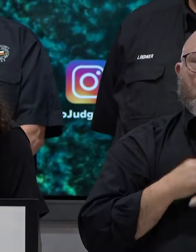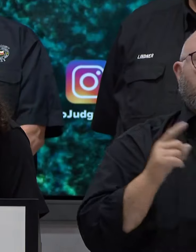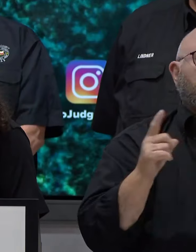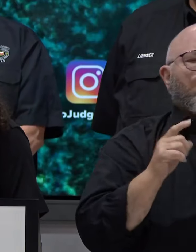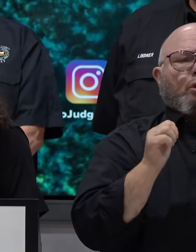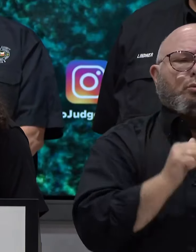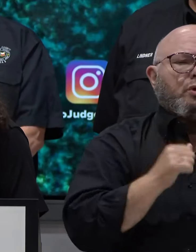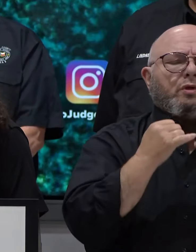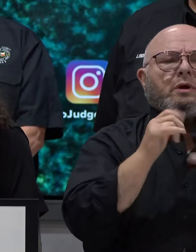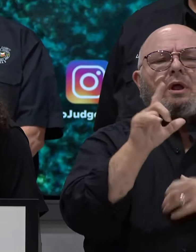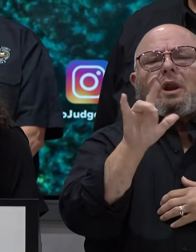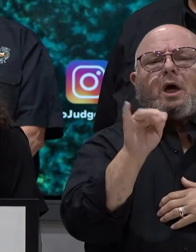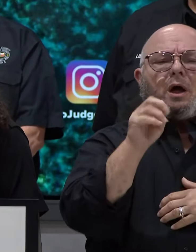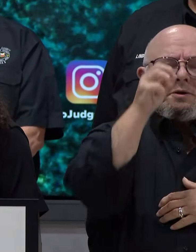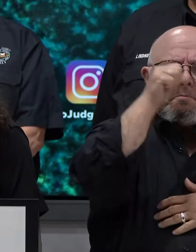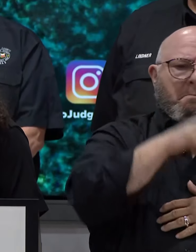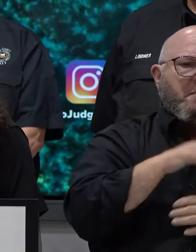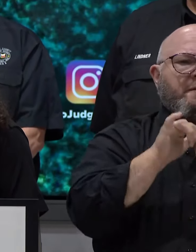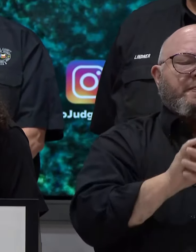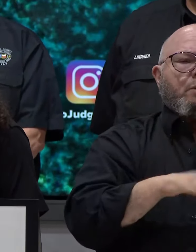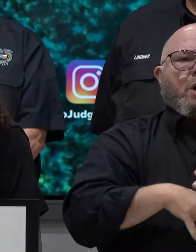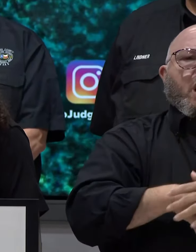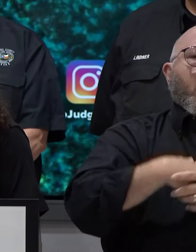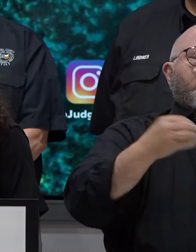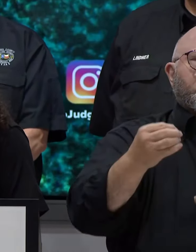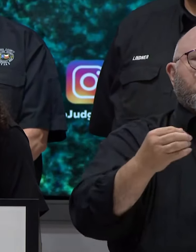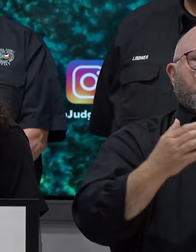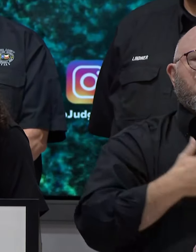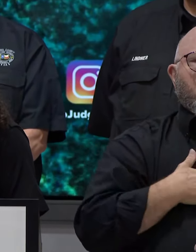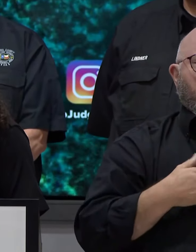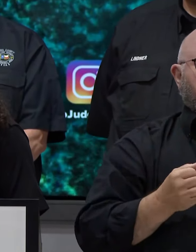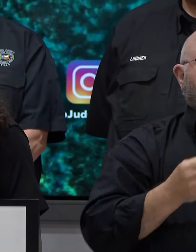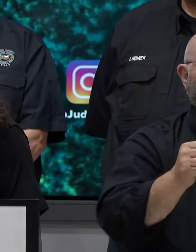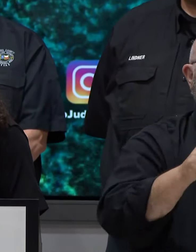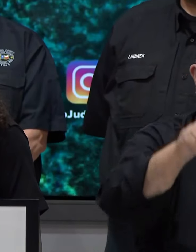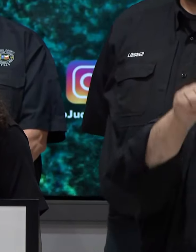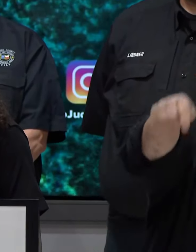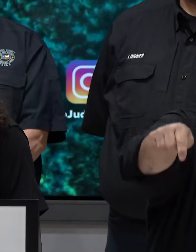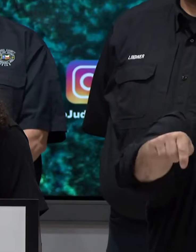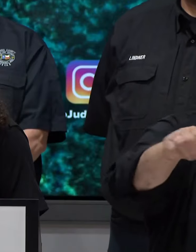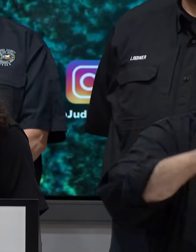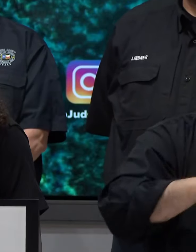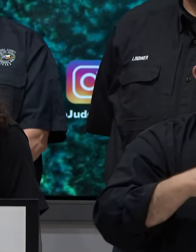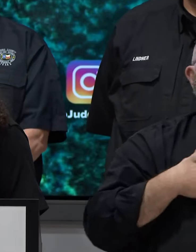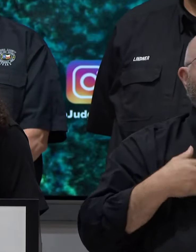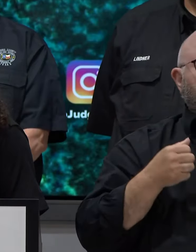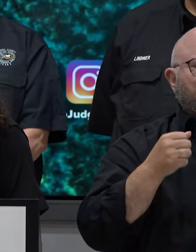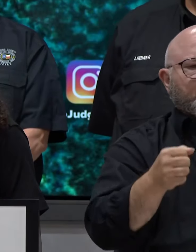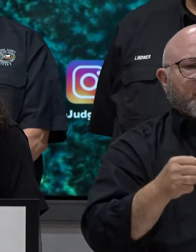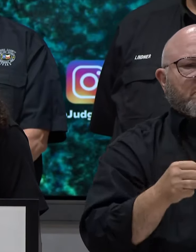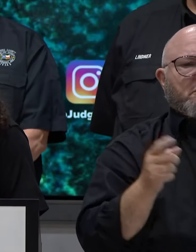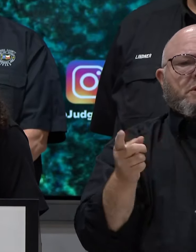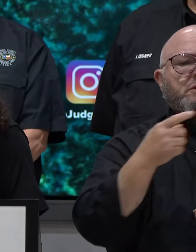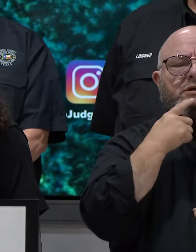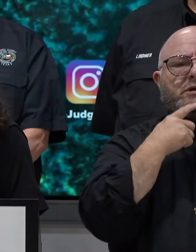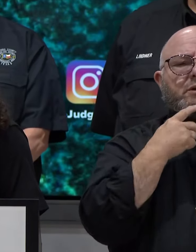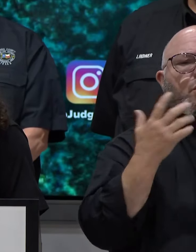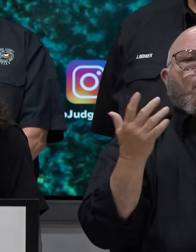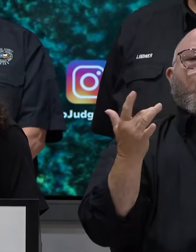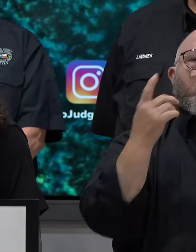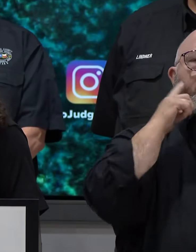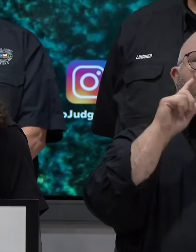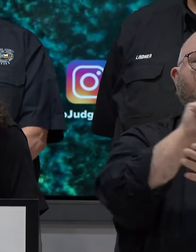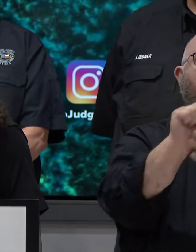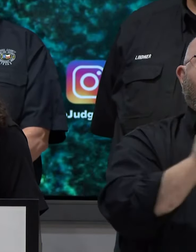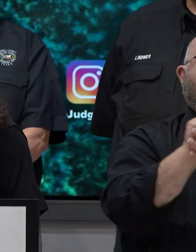talked to linemen that were outside my street, on my street, and they said that they'd been waiting